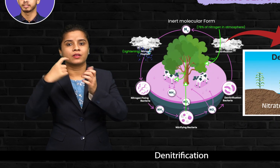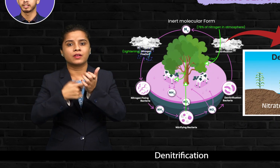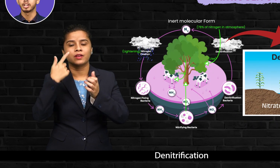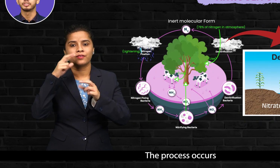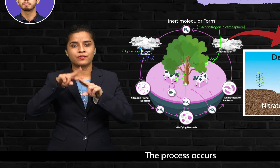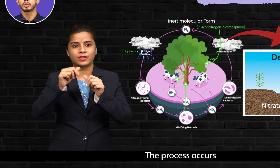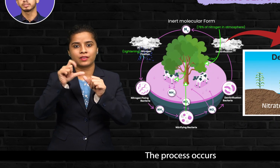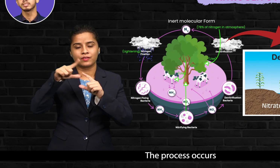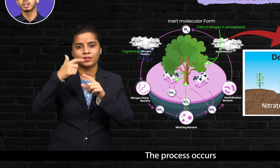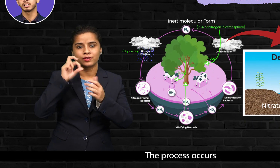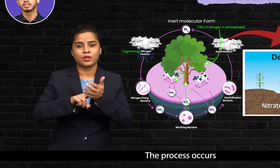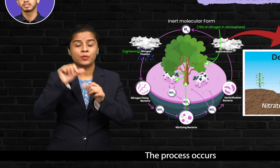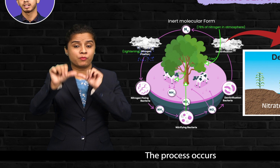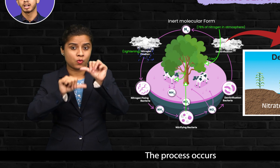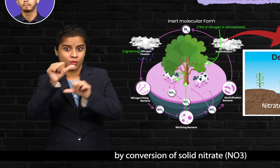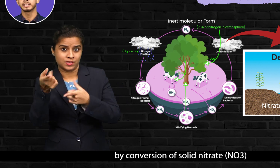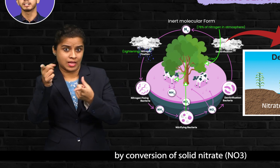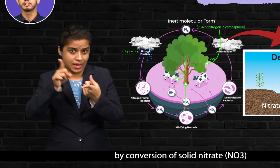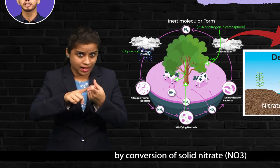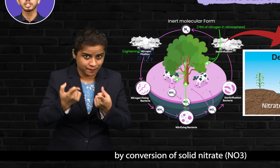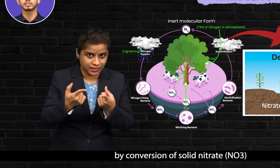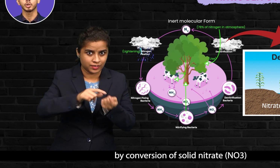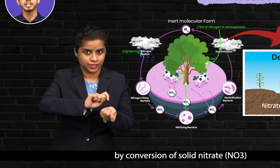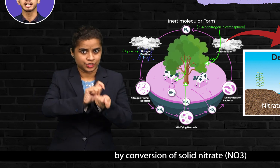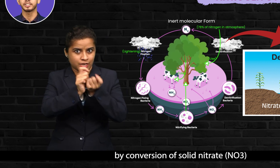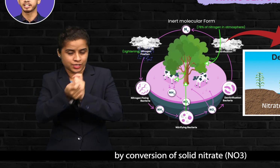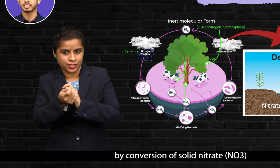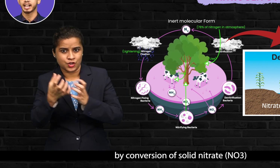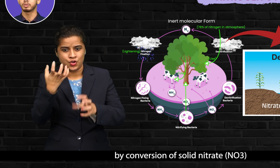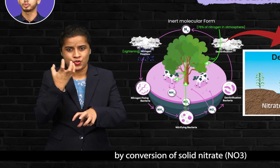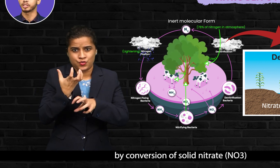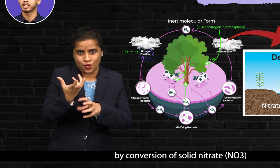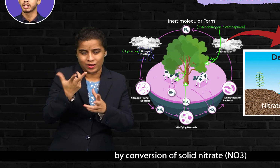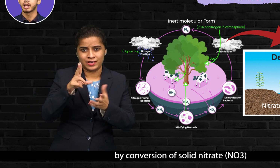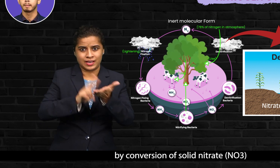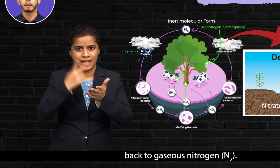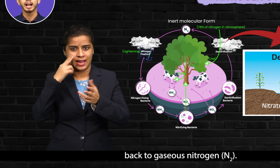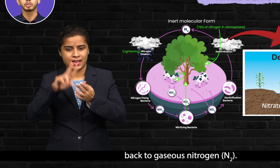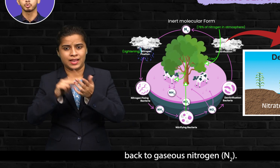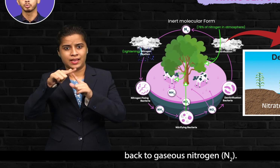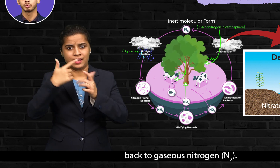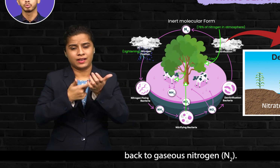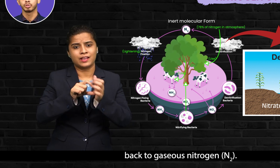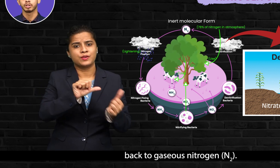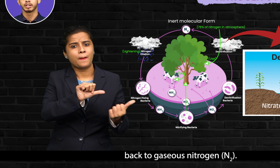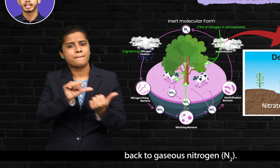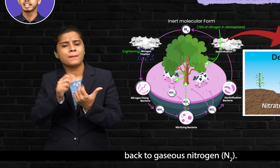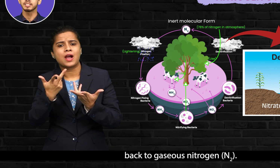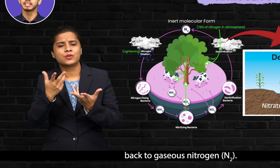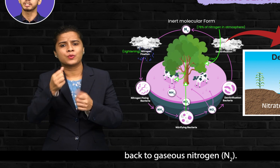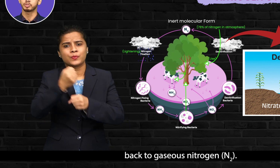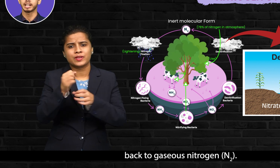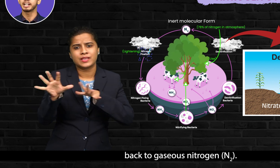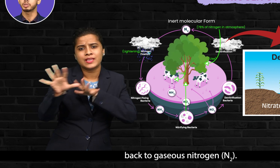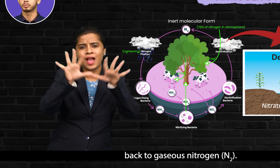Denitrification. The process occurs by the conversion of solid nitrate NO3 back to